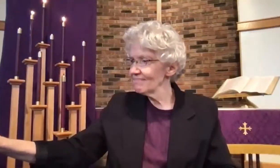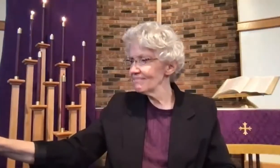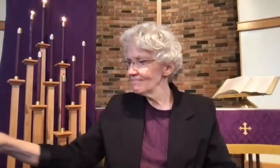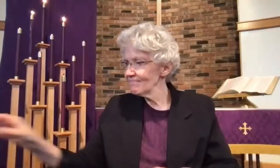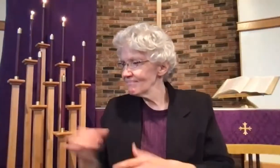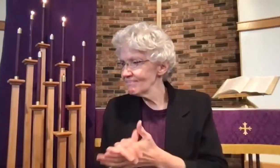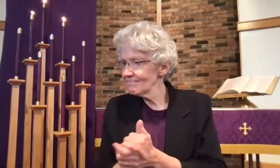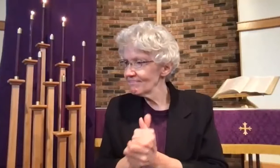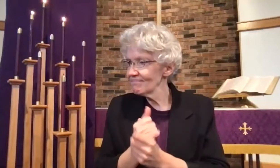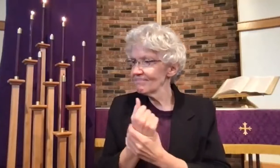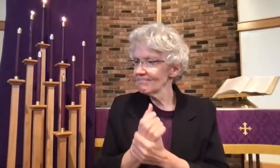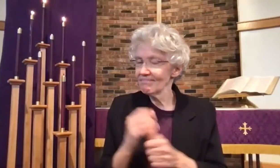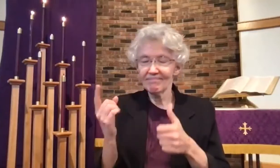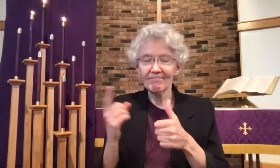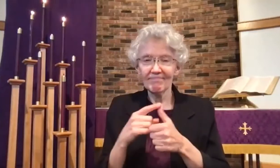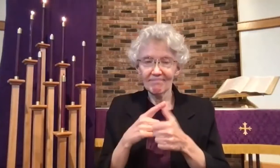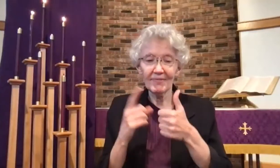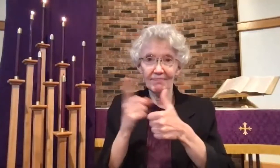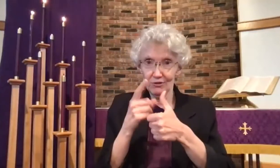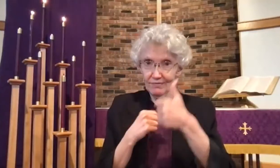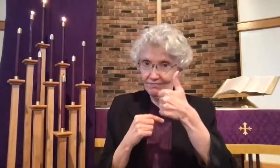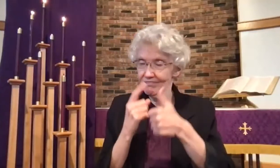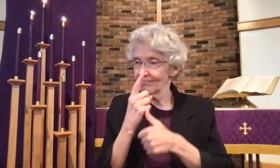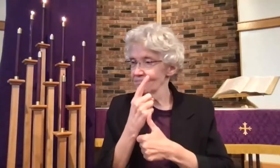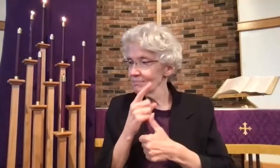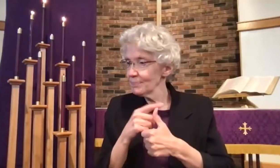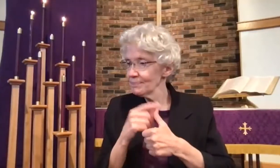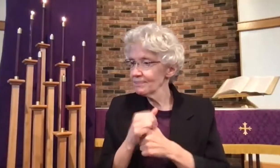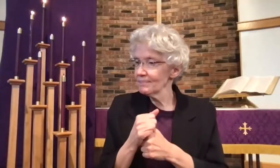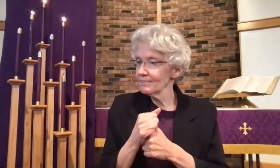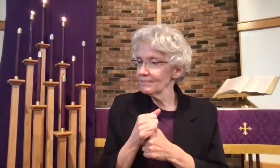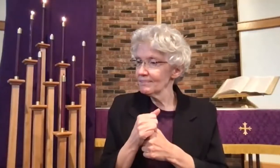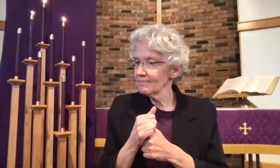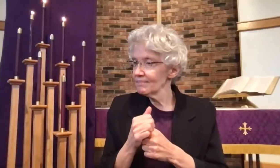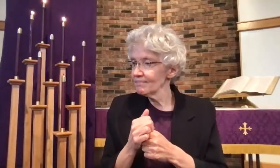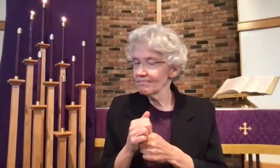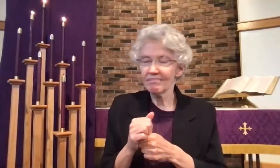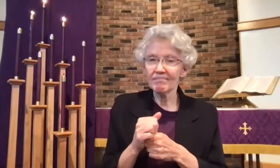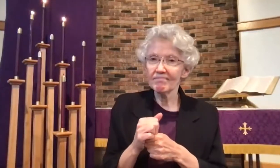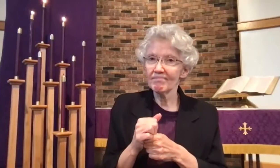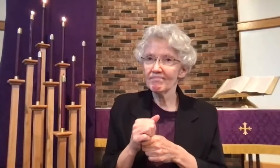Jesus surrendered willingly. So the first example,